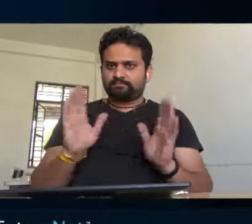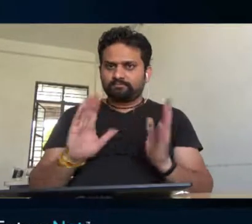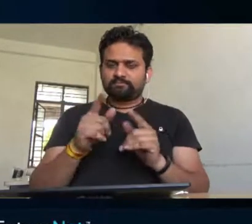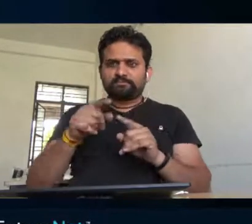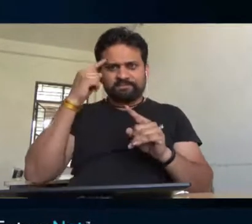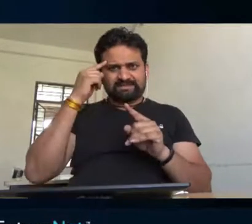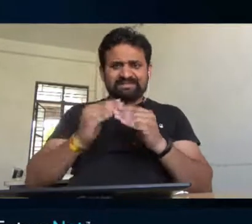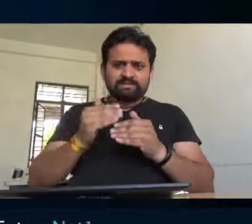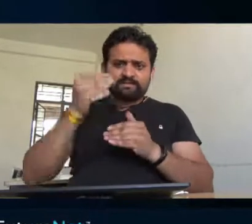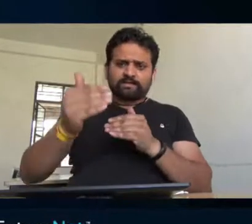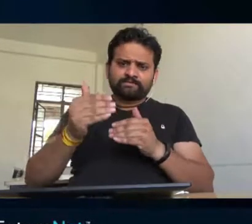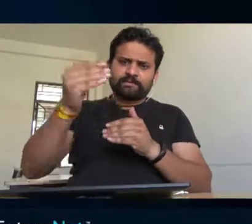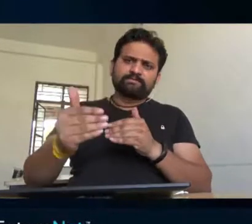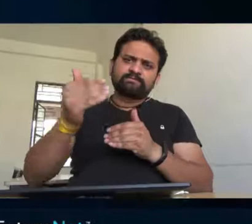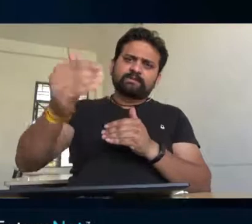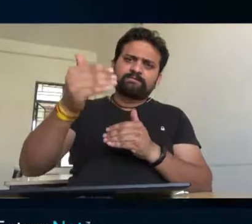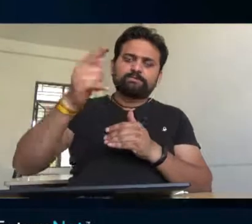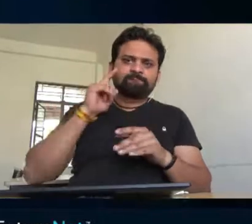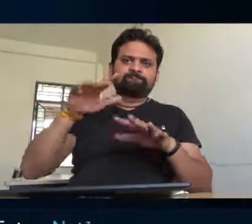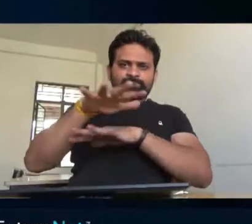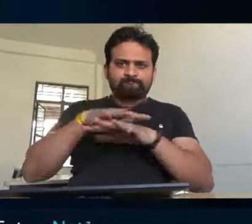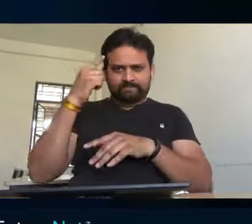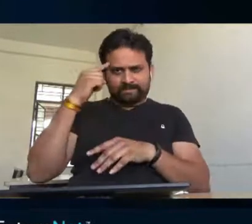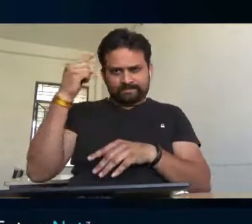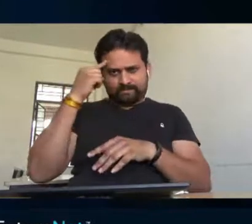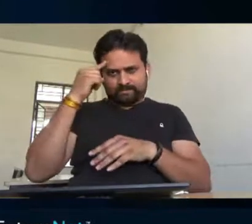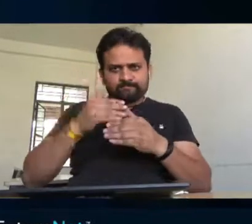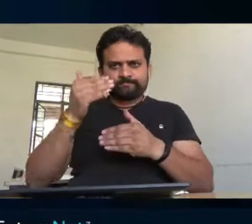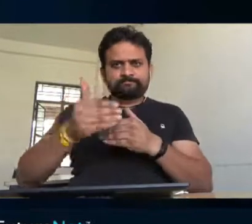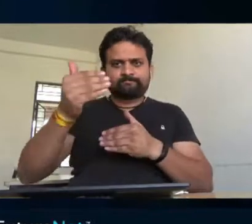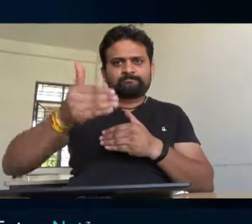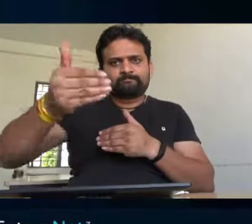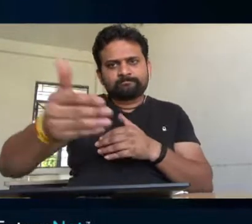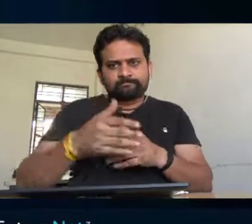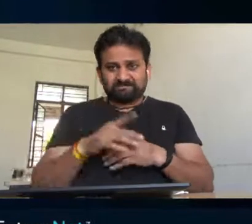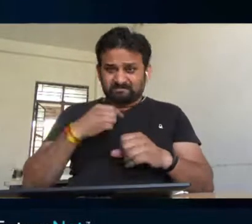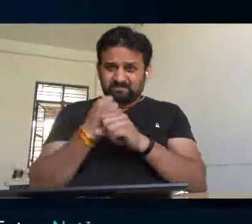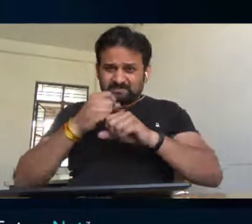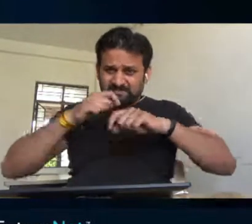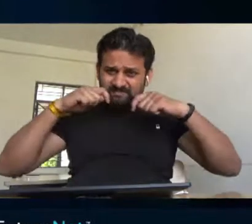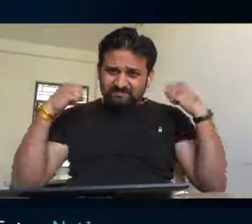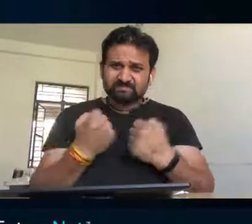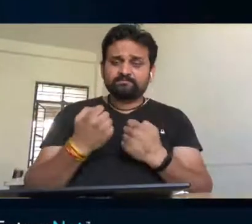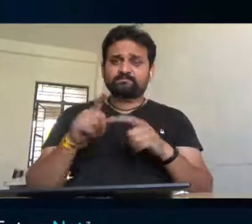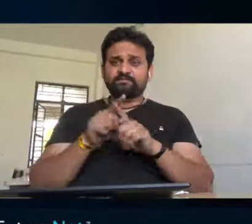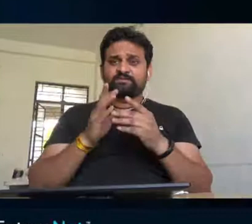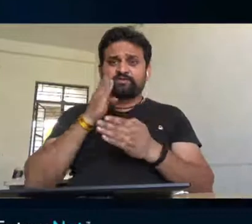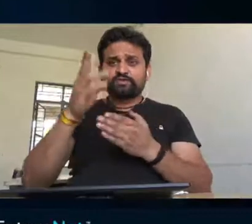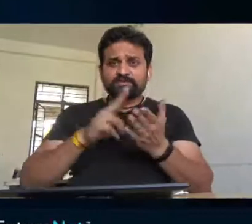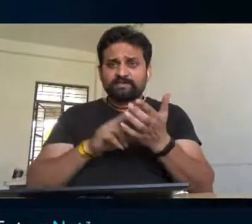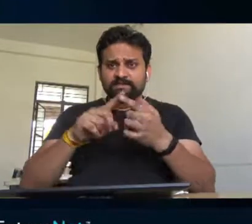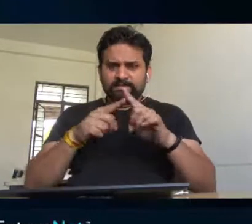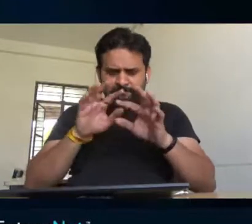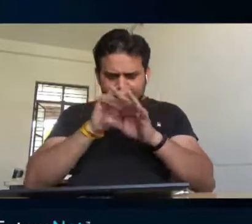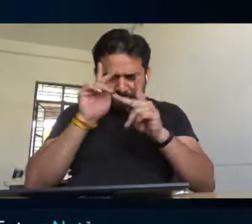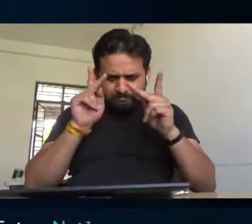Yes, another rocket in FutureNet. I have no details for you now, but only you need to know it never stops